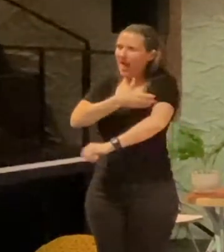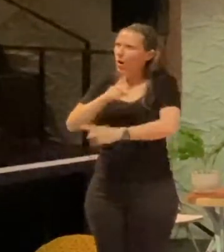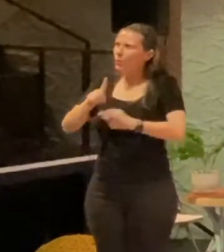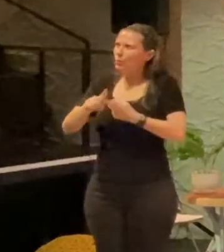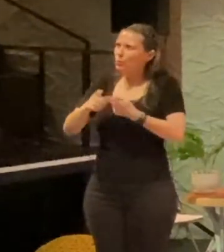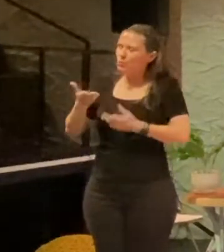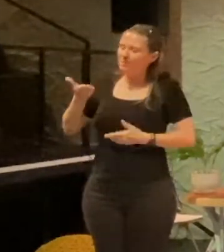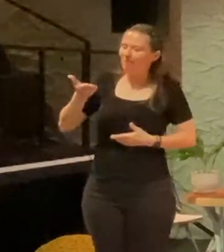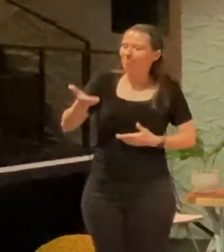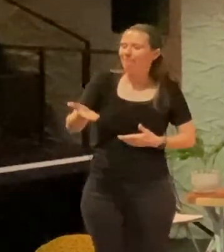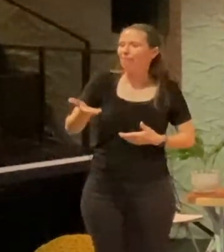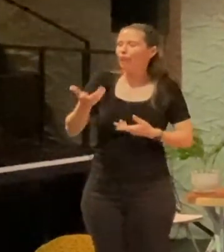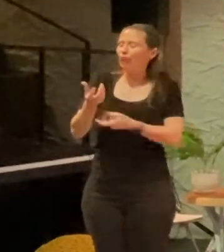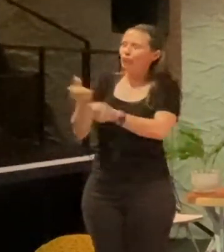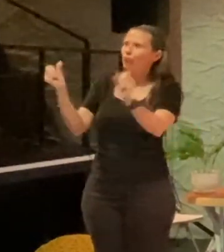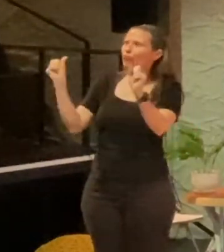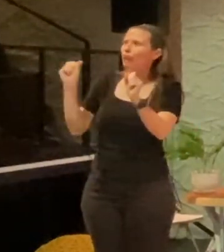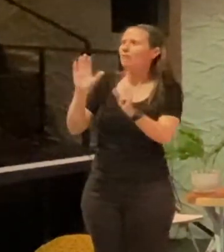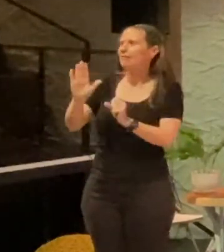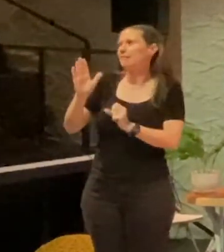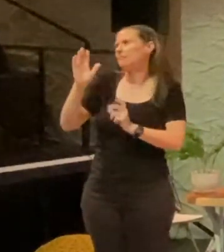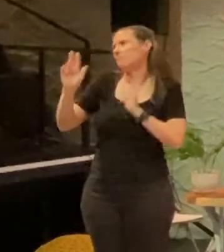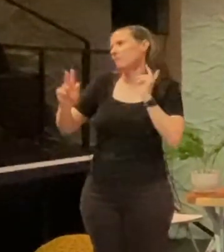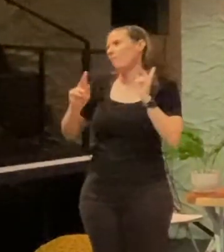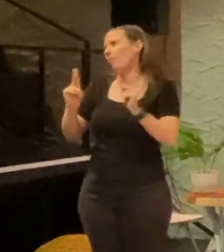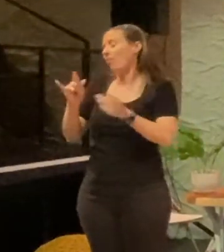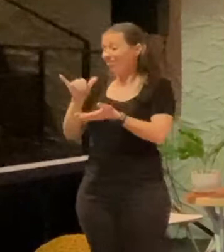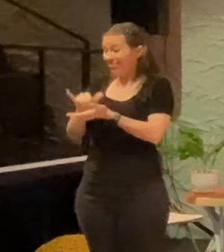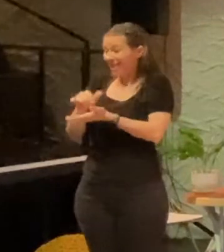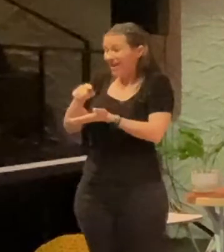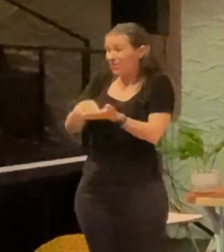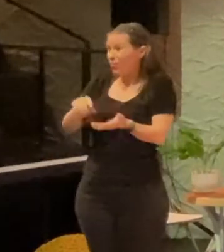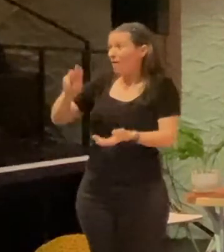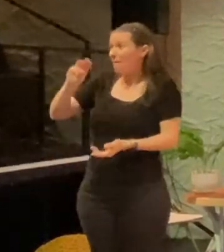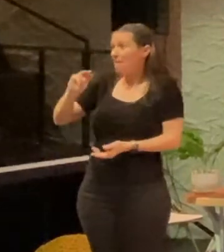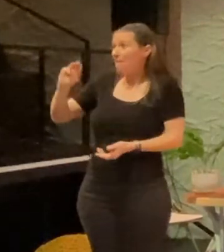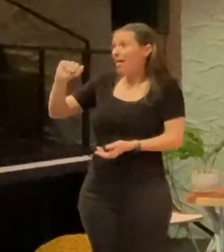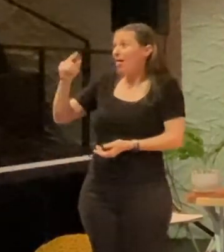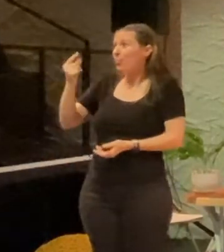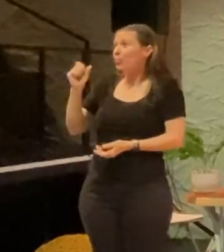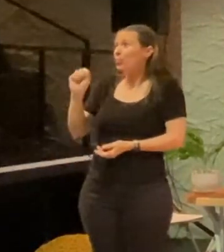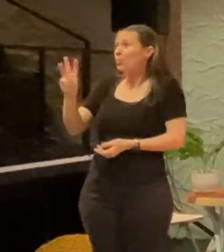deliver his people. This is what Matthew says.